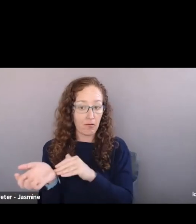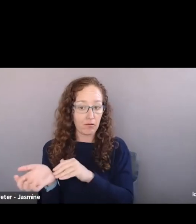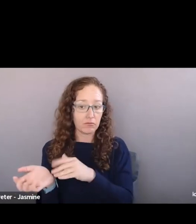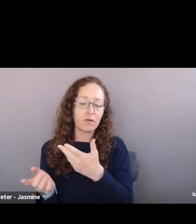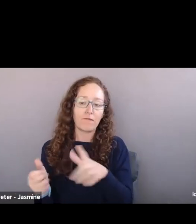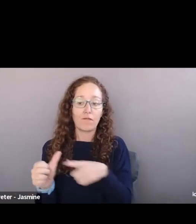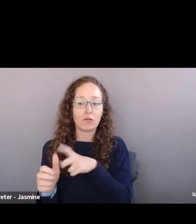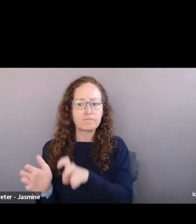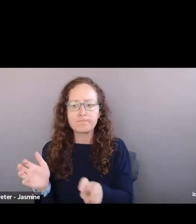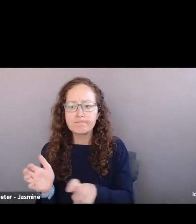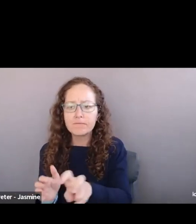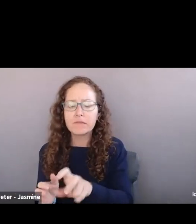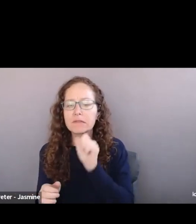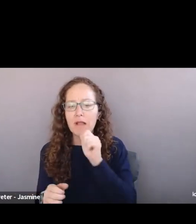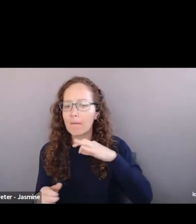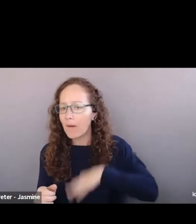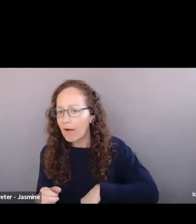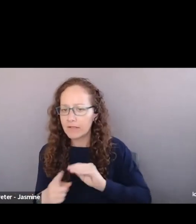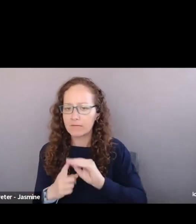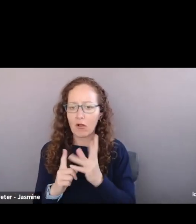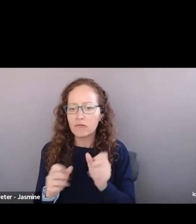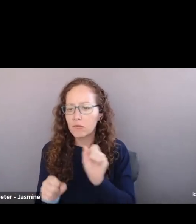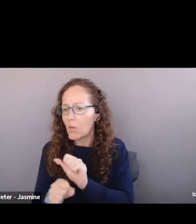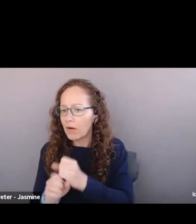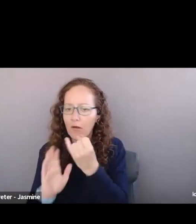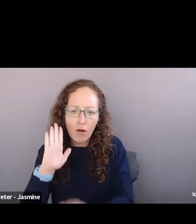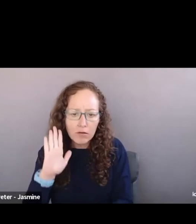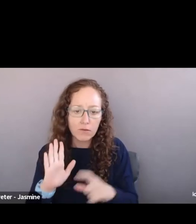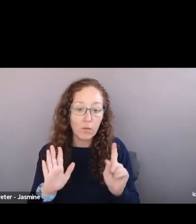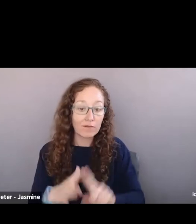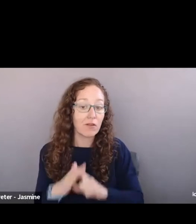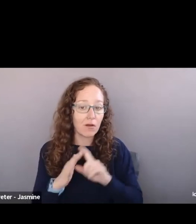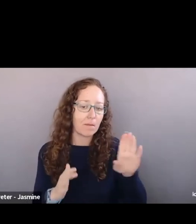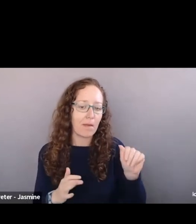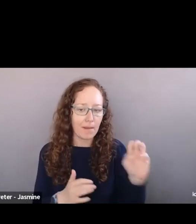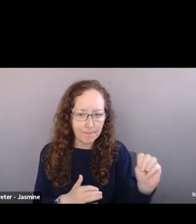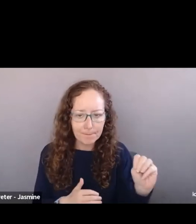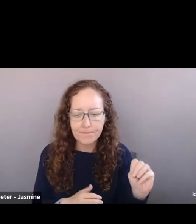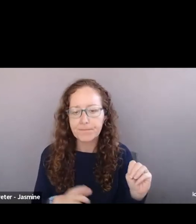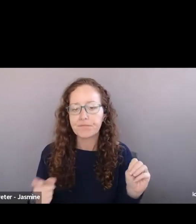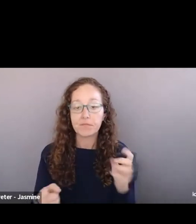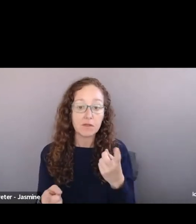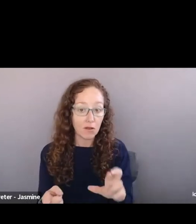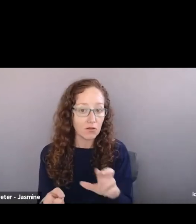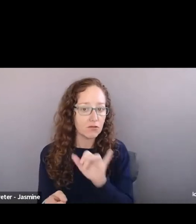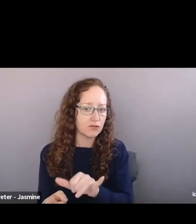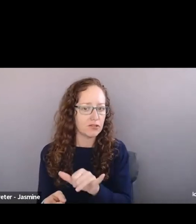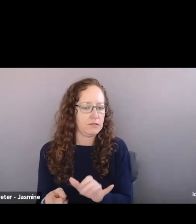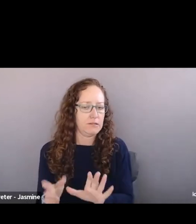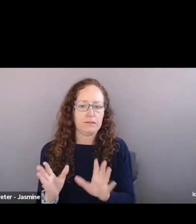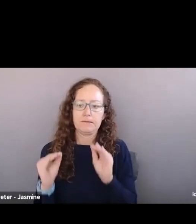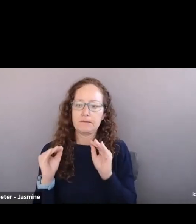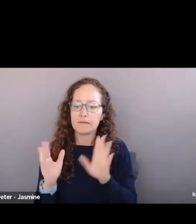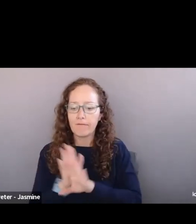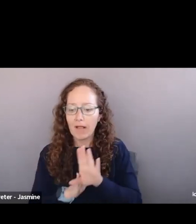cultural world began at BAM. Dr. Etwaroo has developed and is teaching the course Leading Performing Arts